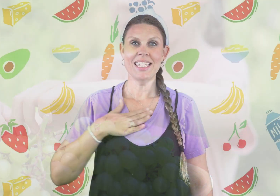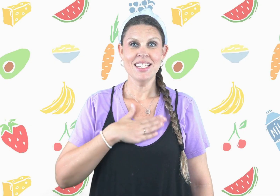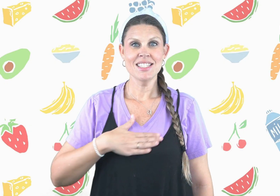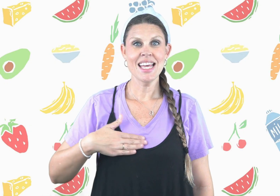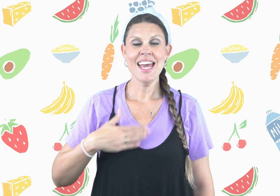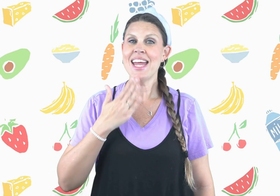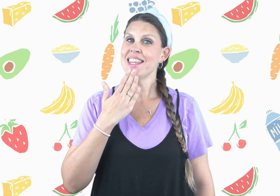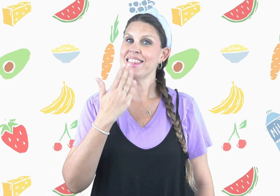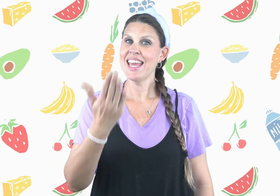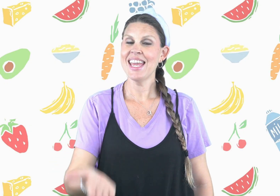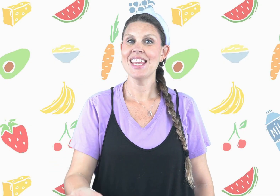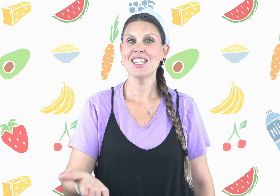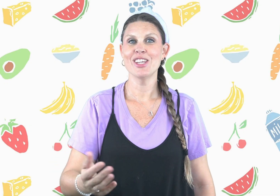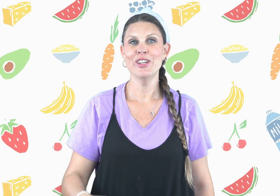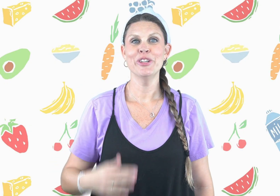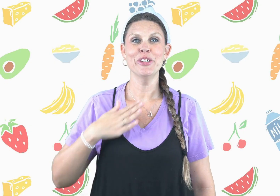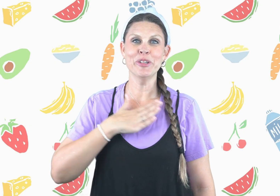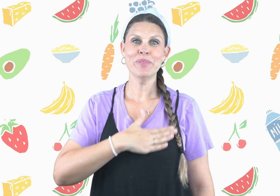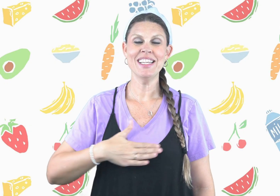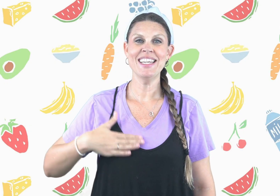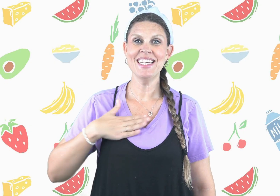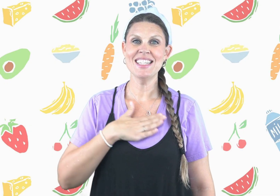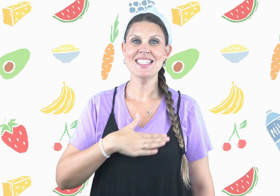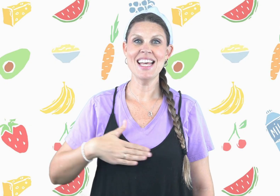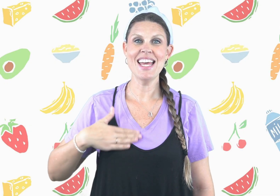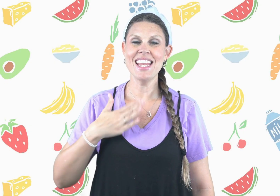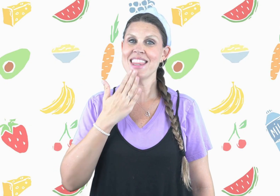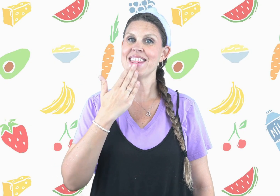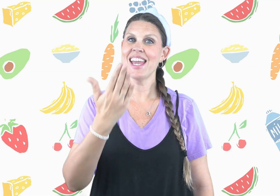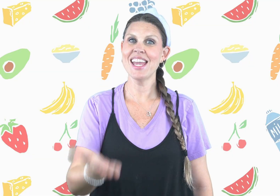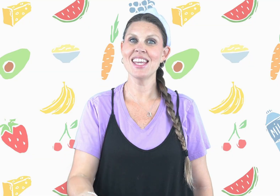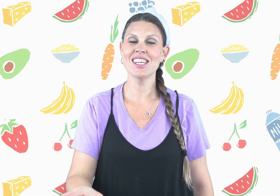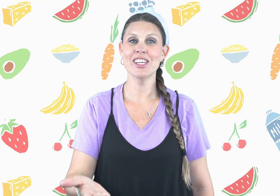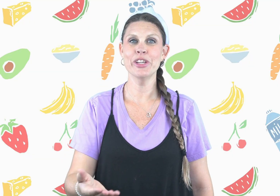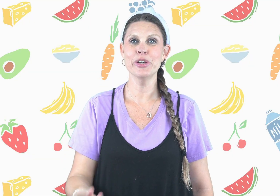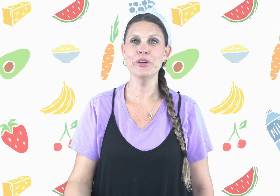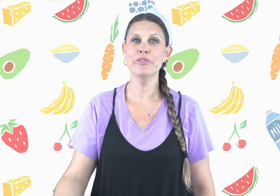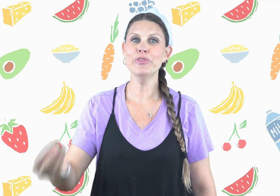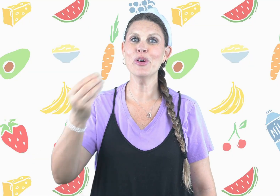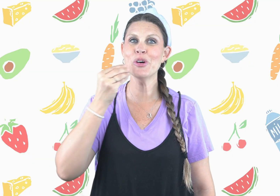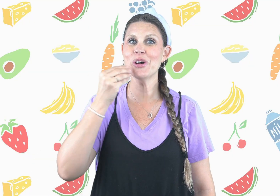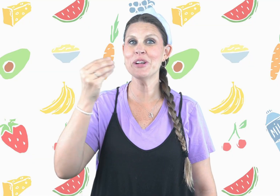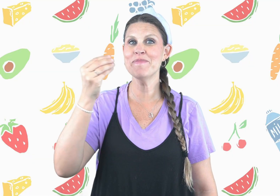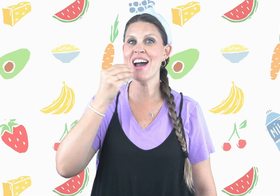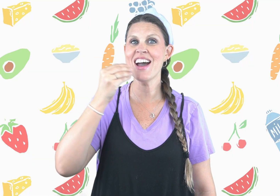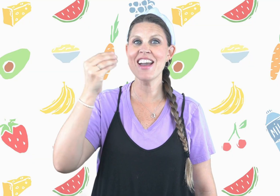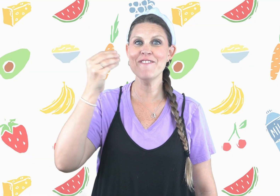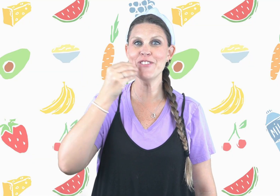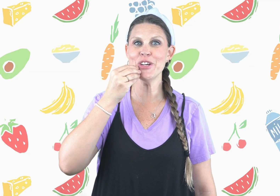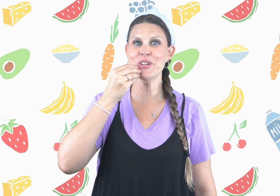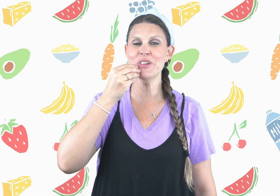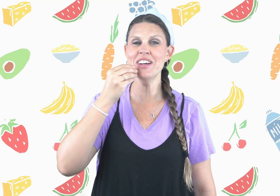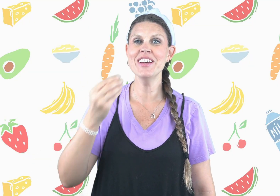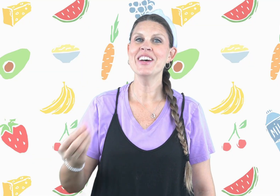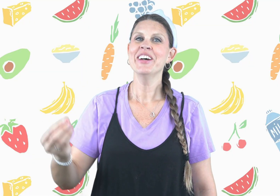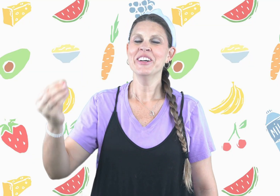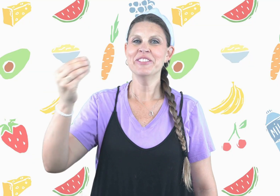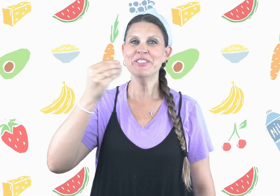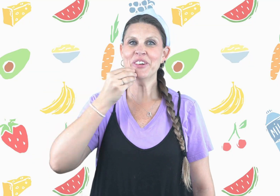Please and thank you, please and thank you for my food,